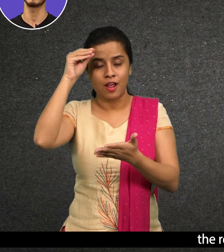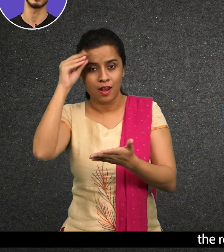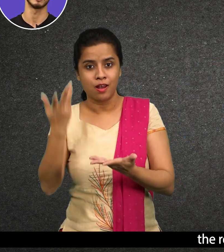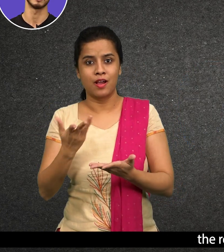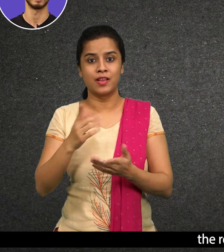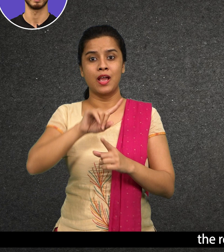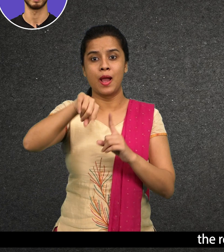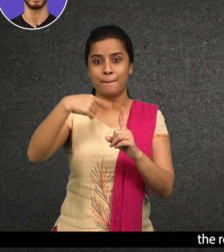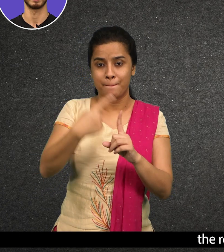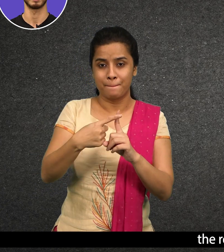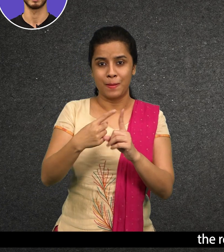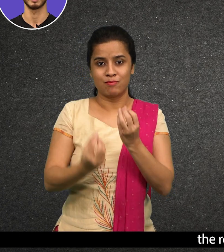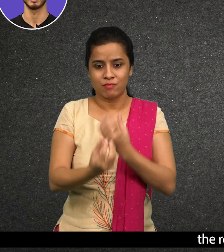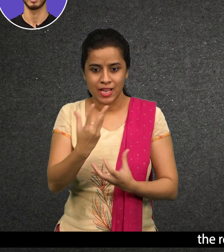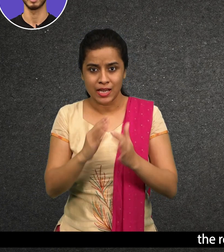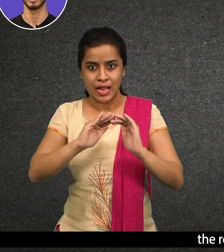reactivity series.